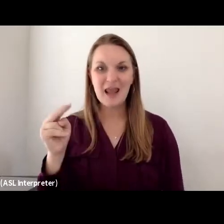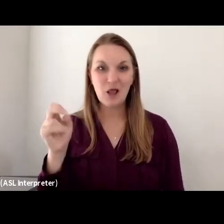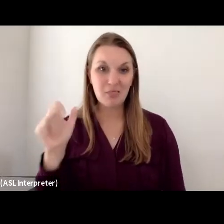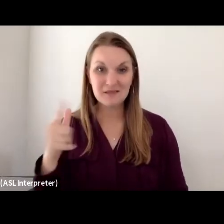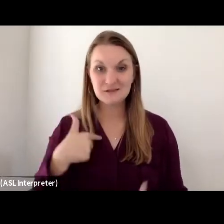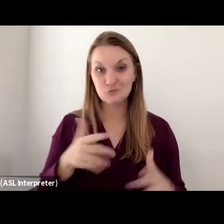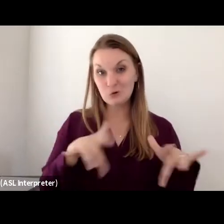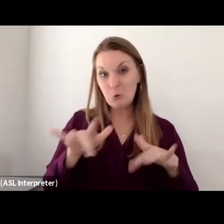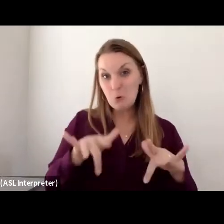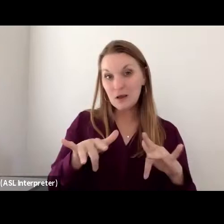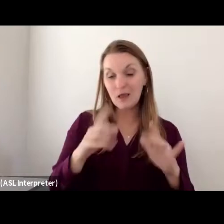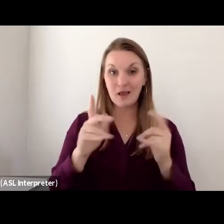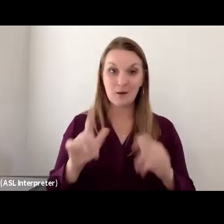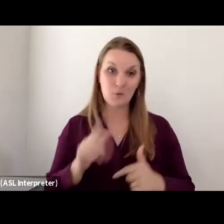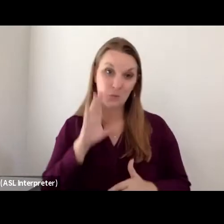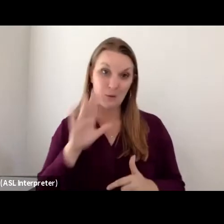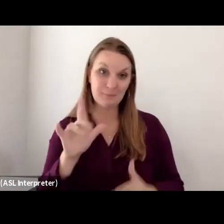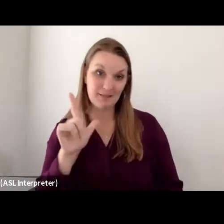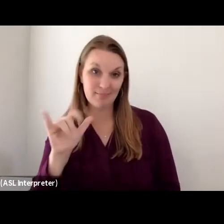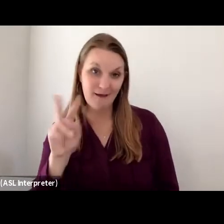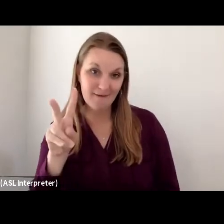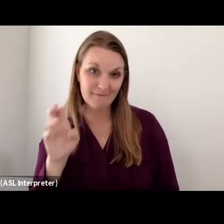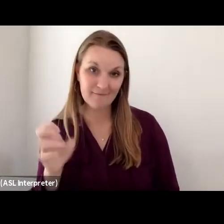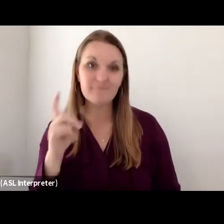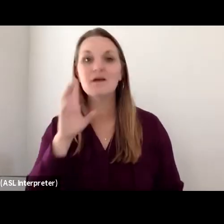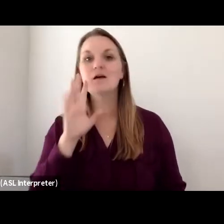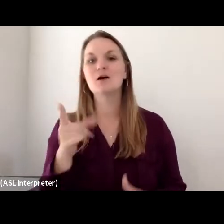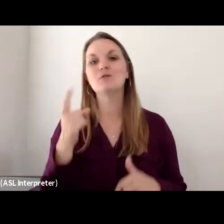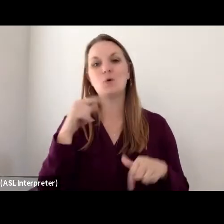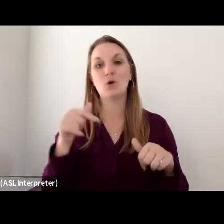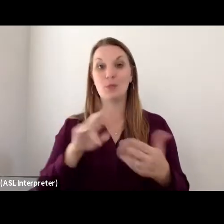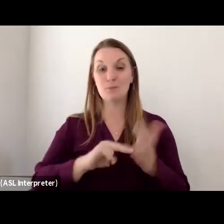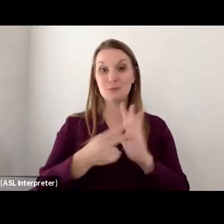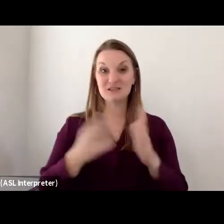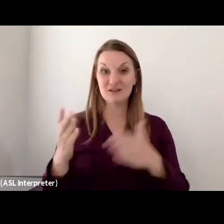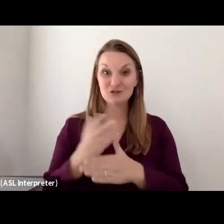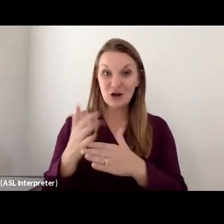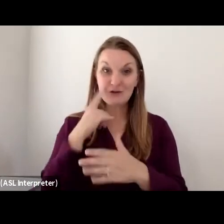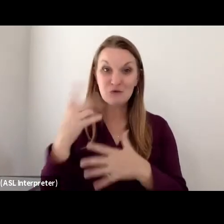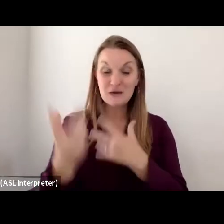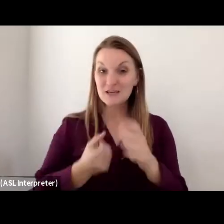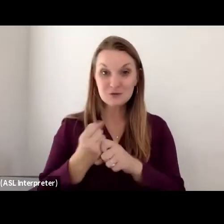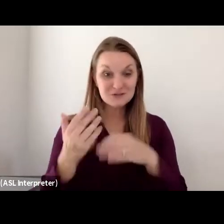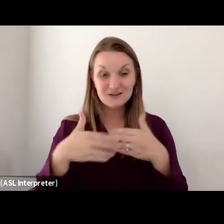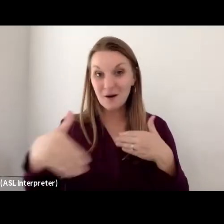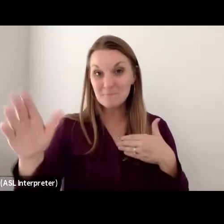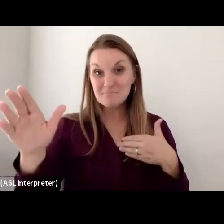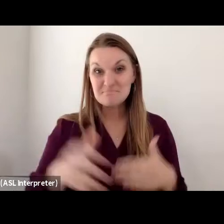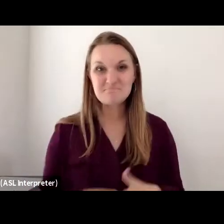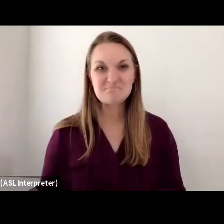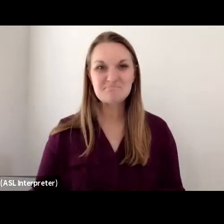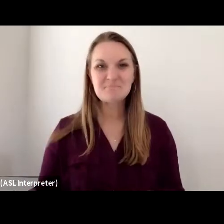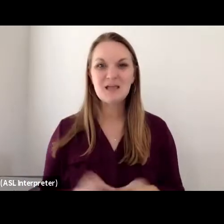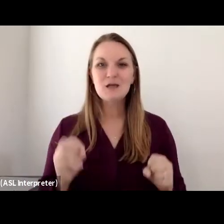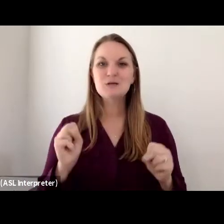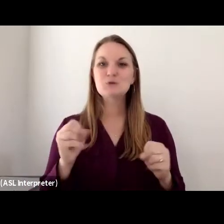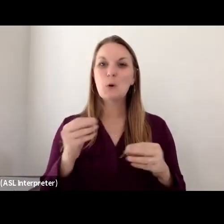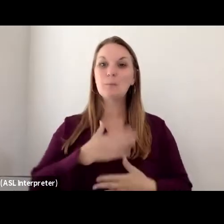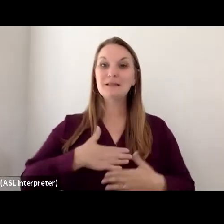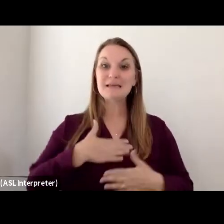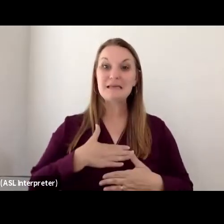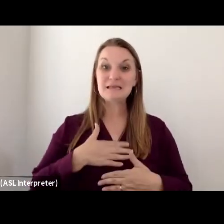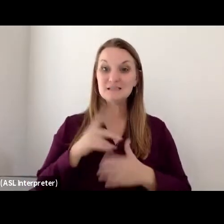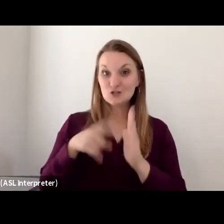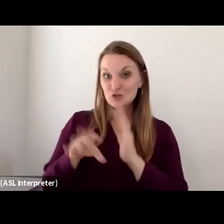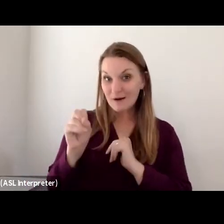and will be archived for the purposes of sharing for years to come. So please check out and subscribe